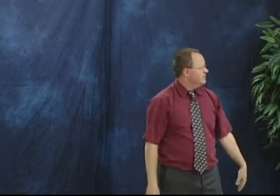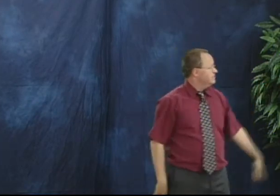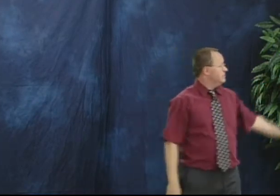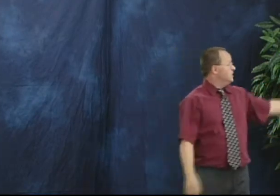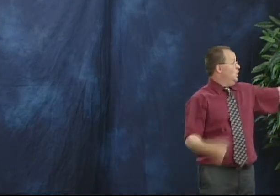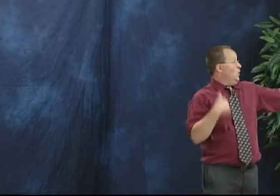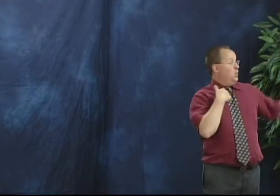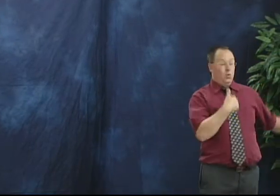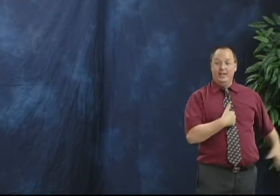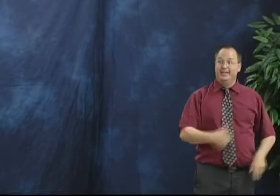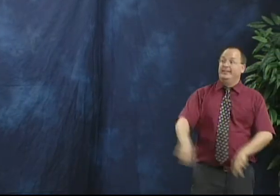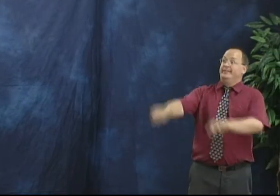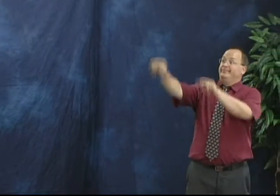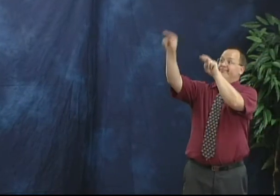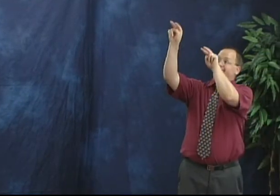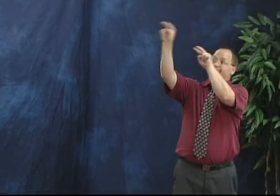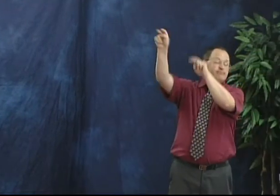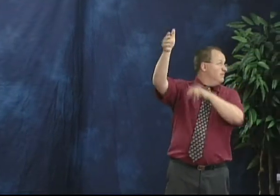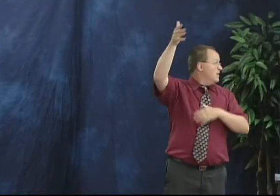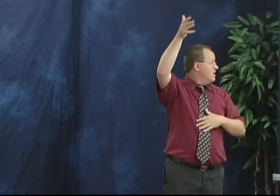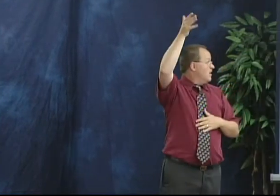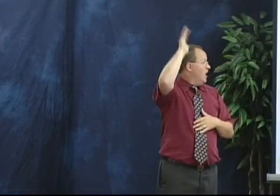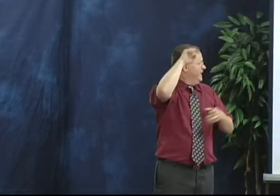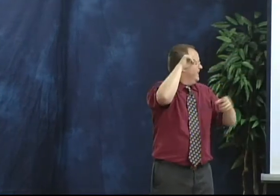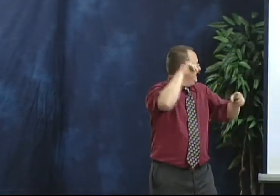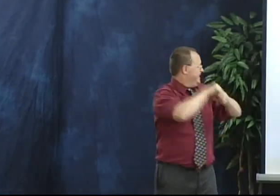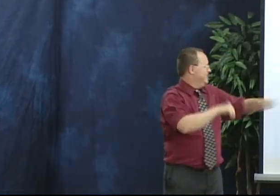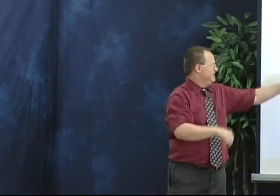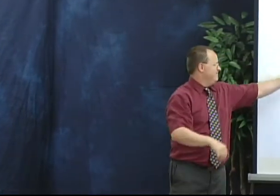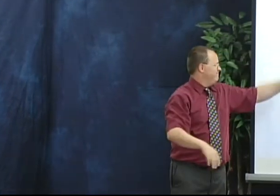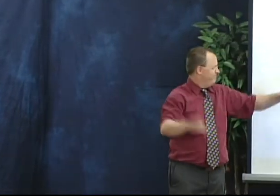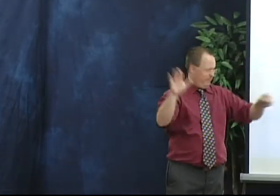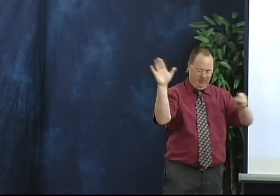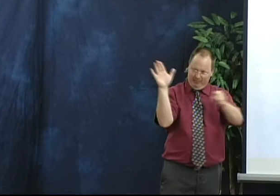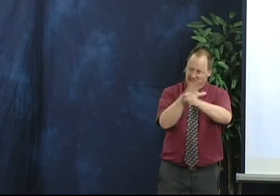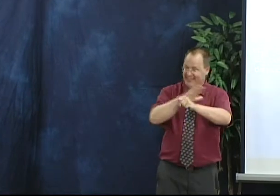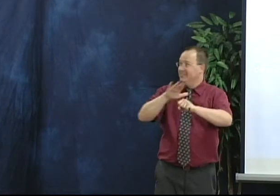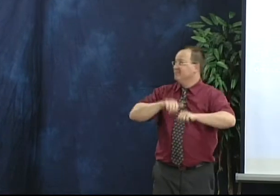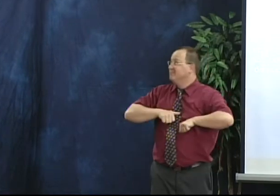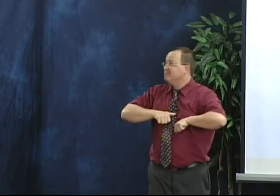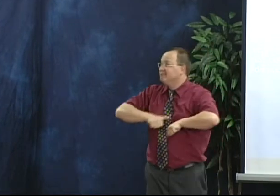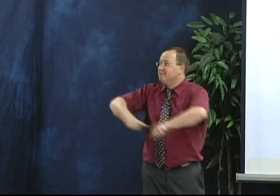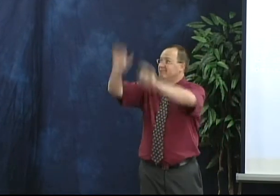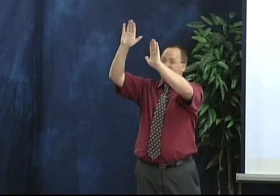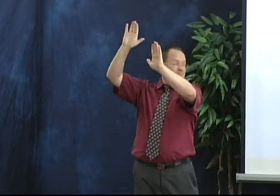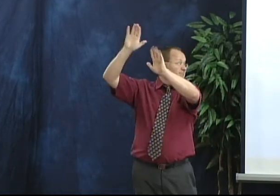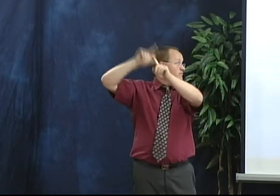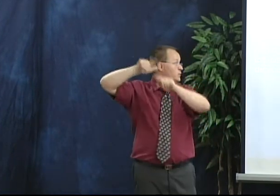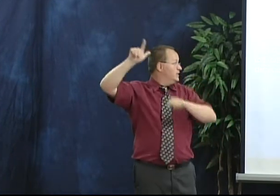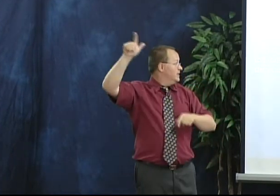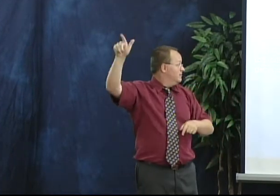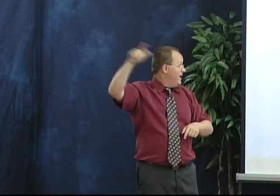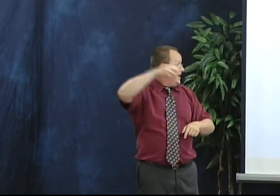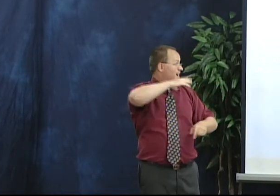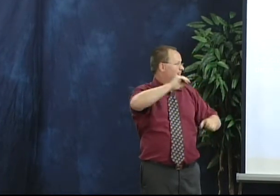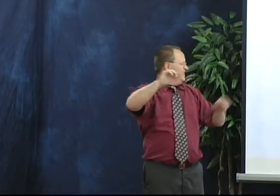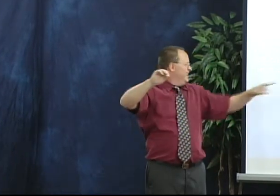and that we look to God in utter submission to Him, and in